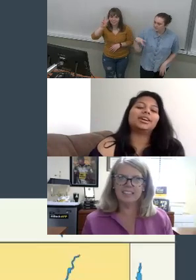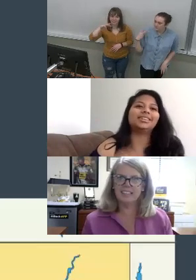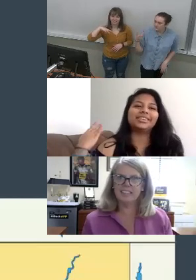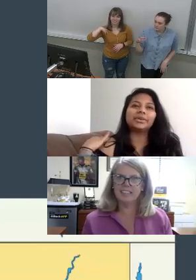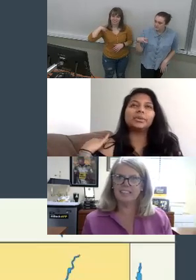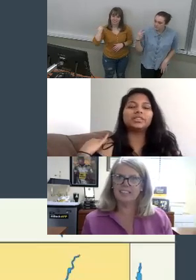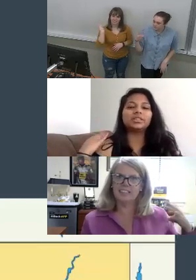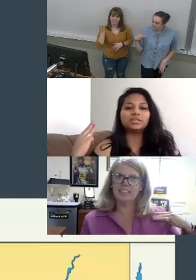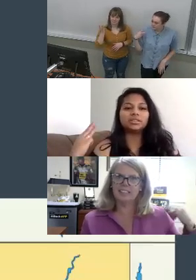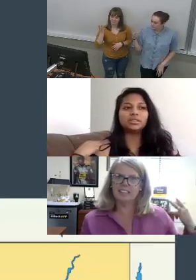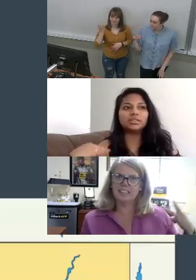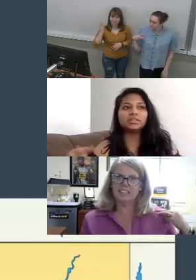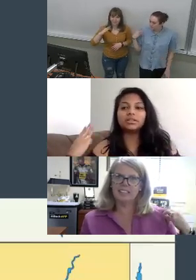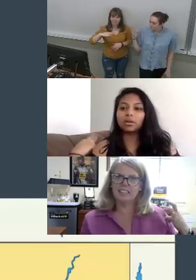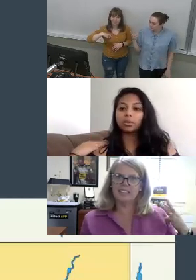Washington.